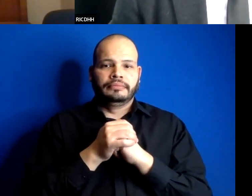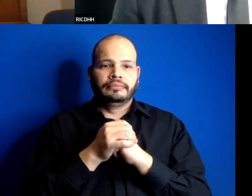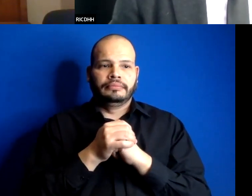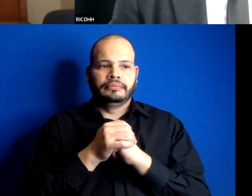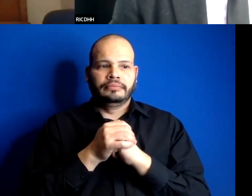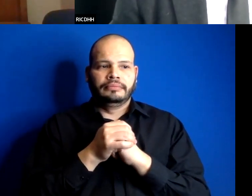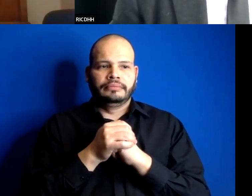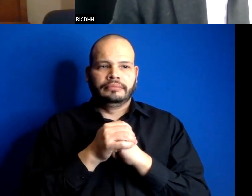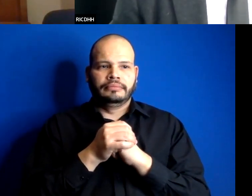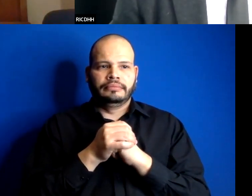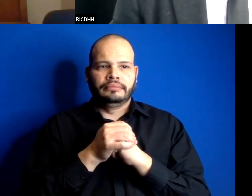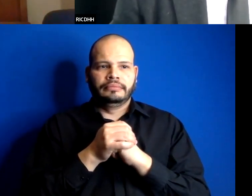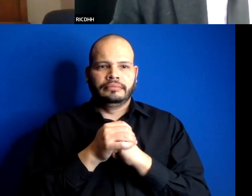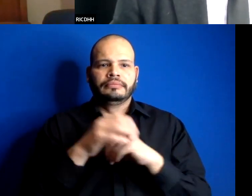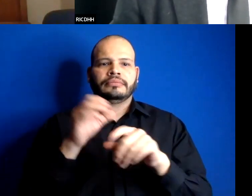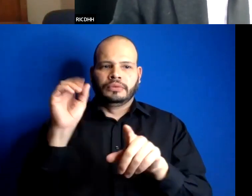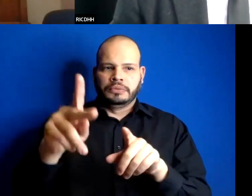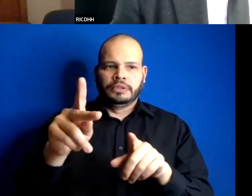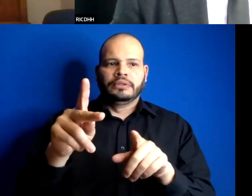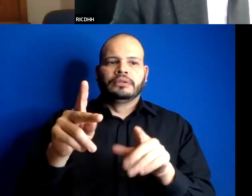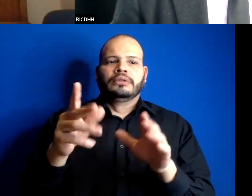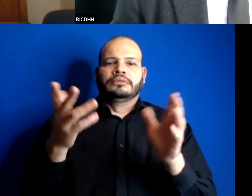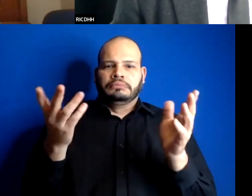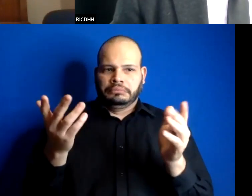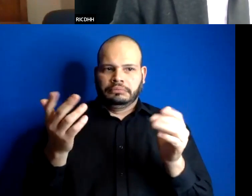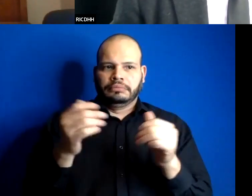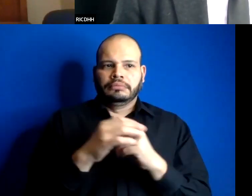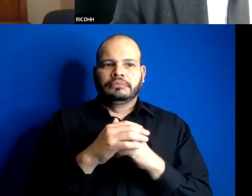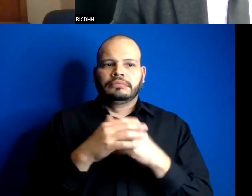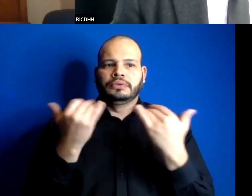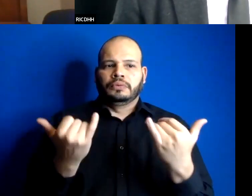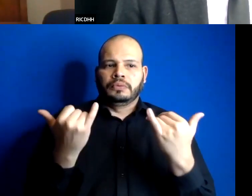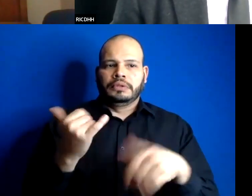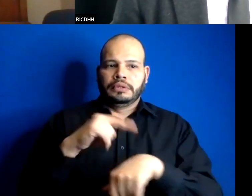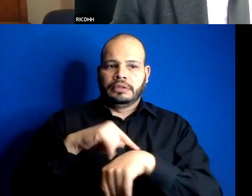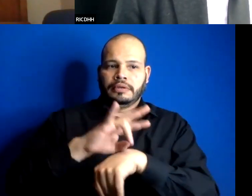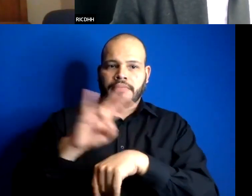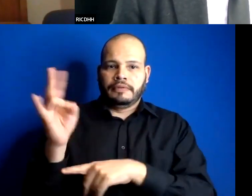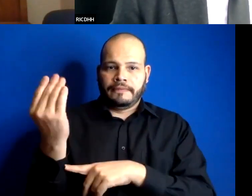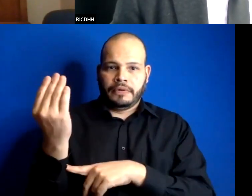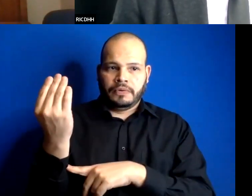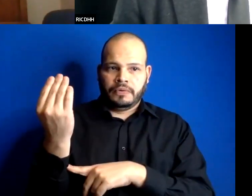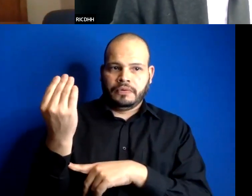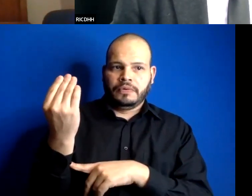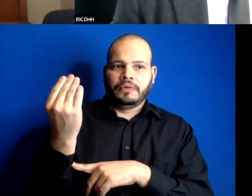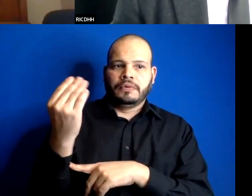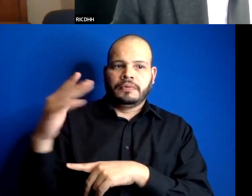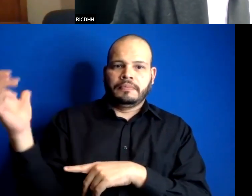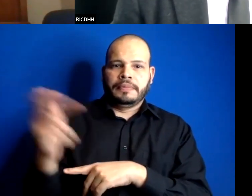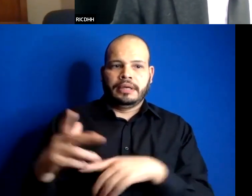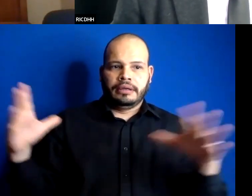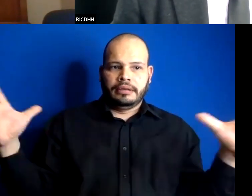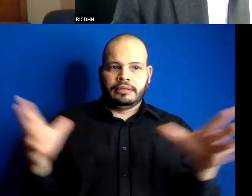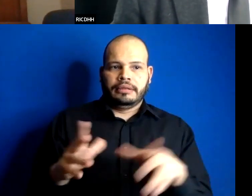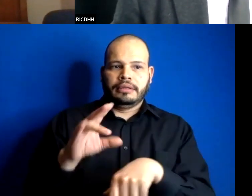Okay. So it is currently 7:14. So can we come back at 7:20 to make it a